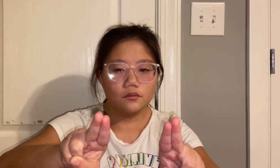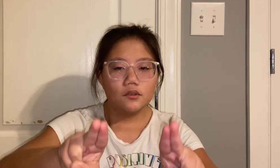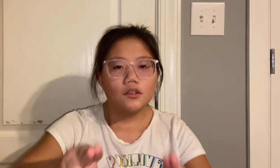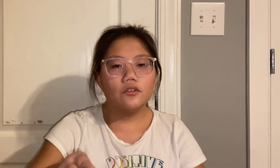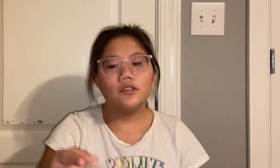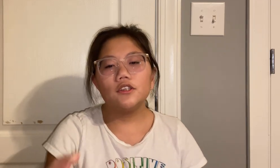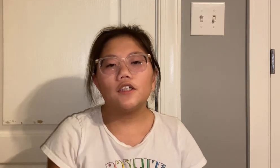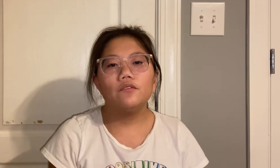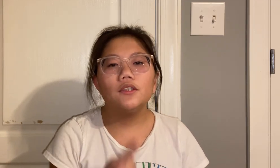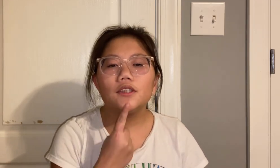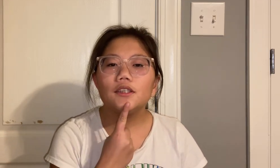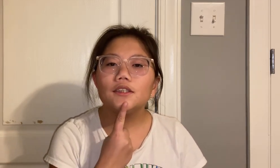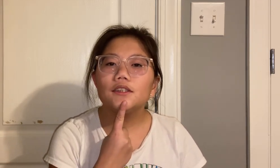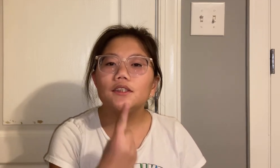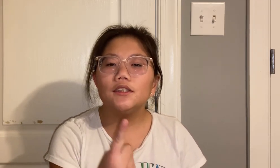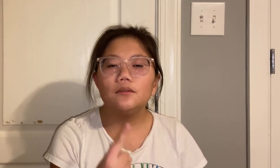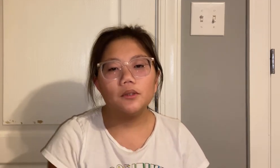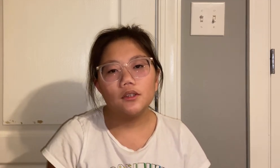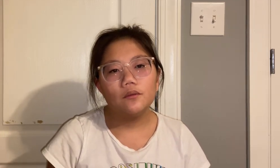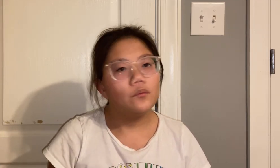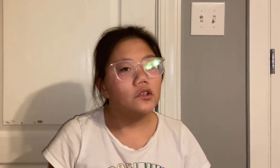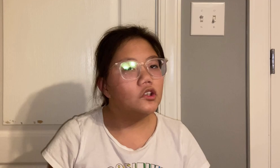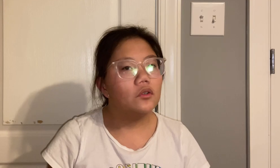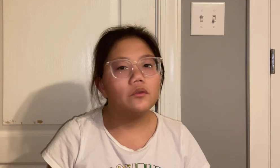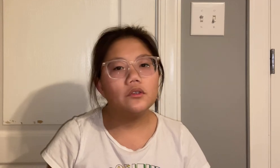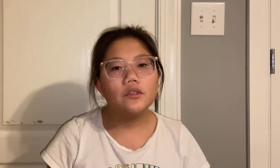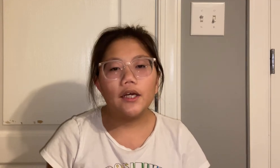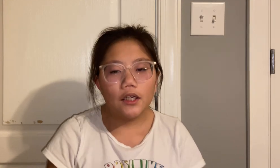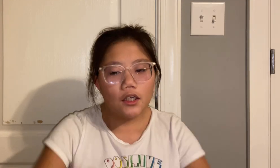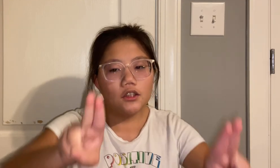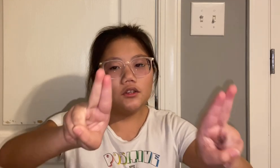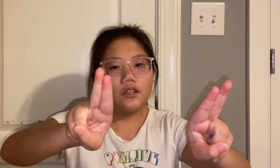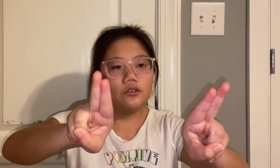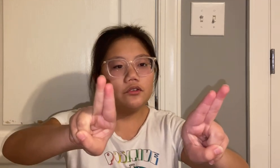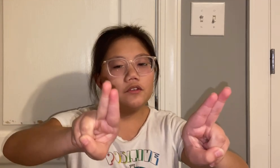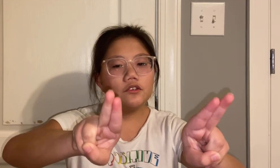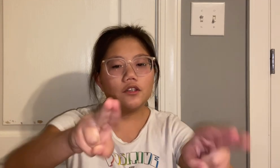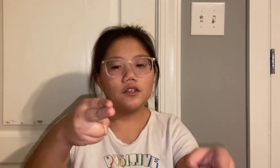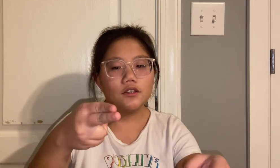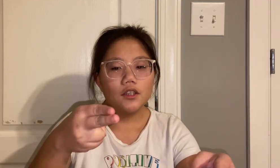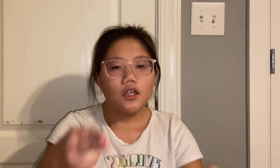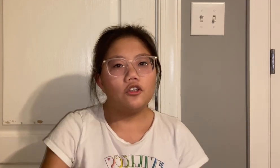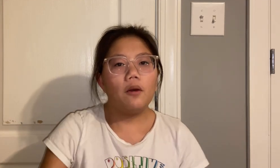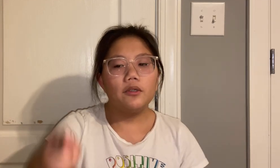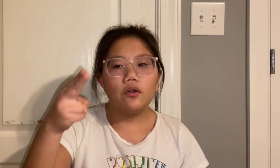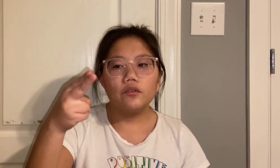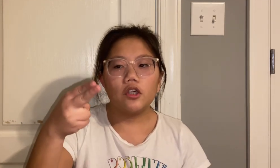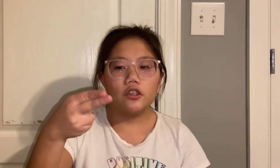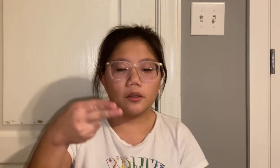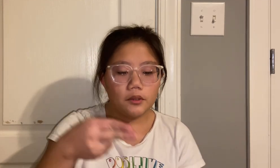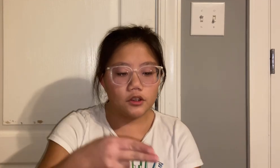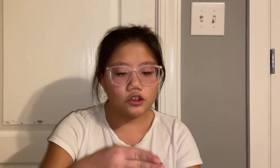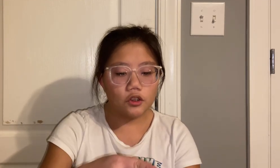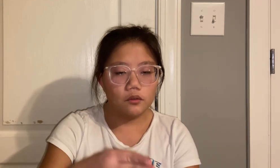there is a sign for is like this is but you don't do that you just take your two fingers like this dominant over non-dominant and just go